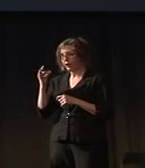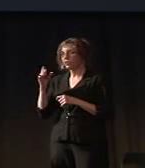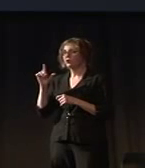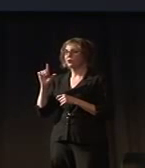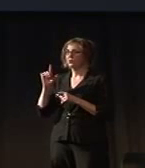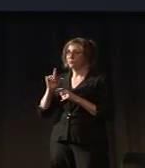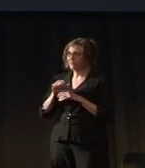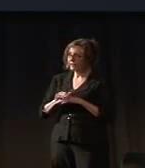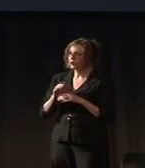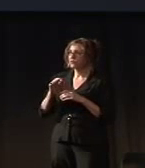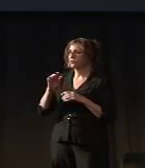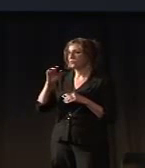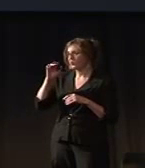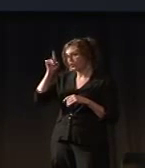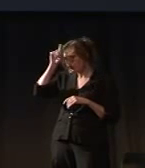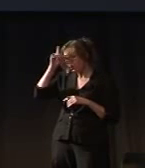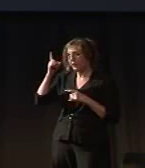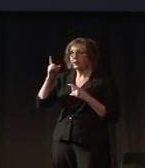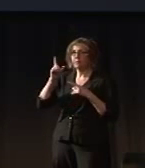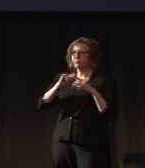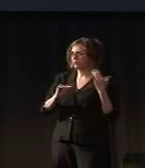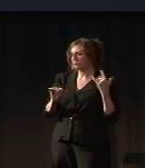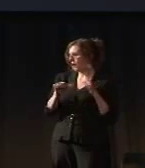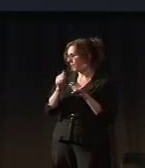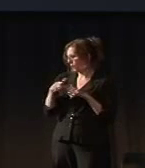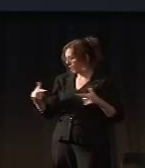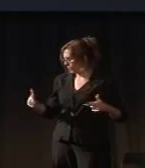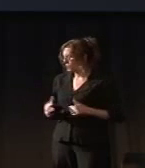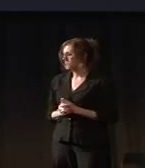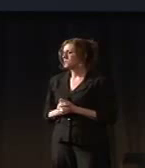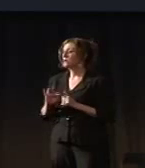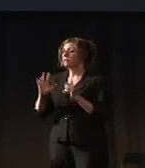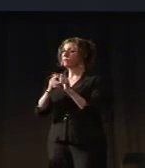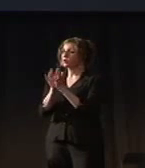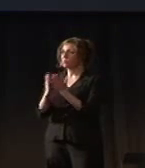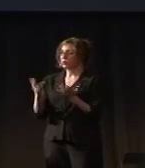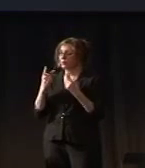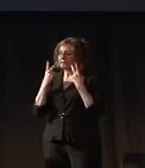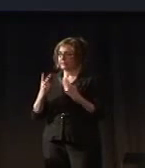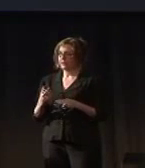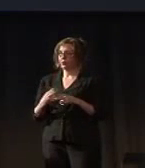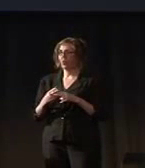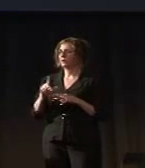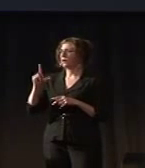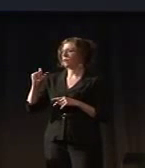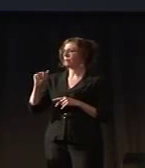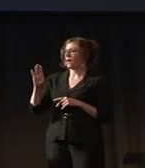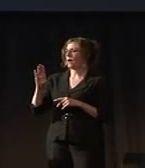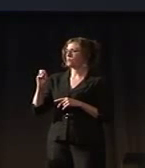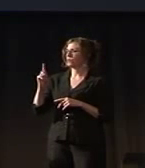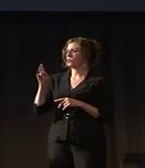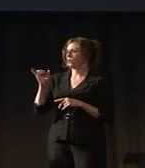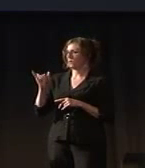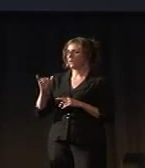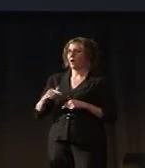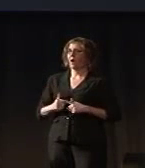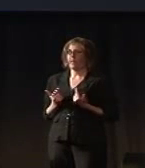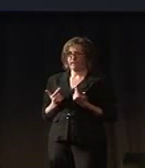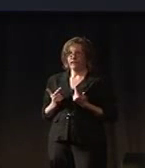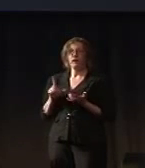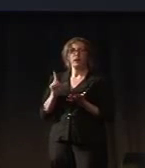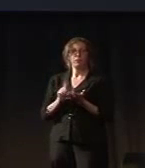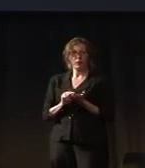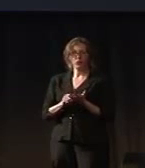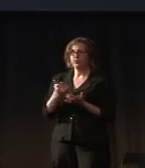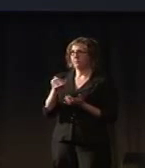German and many others. The first book, you see there, Laboratory Life, was published along with sociologist of science Steve Woolgar